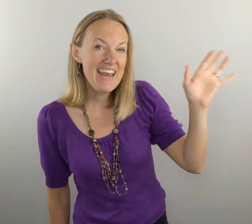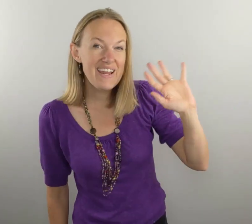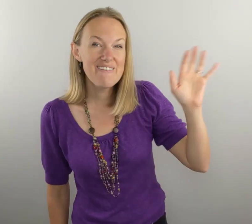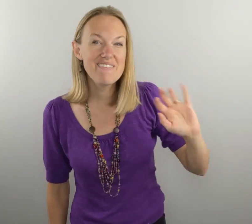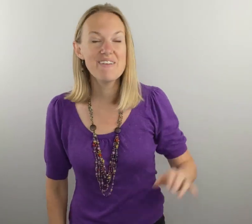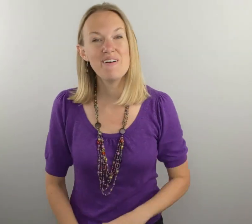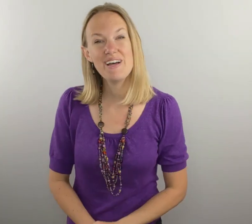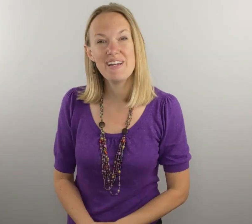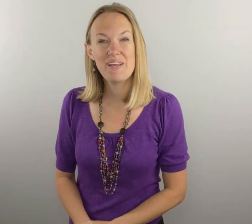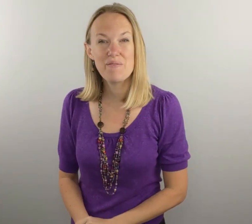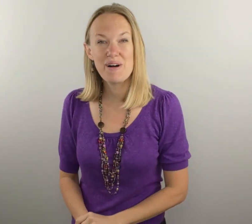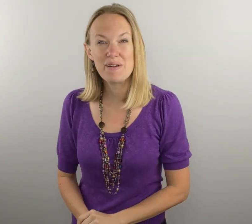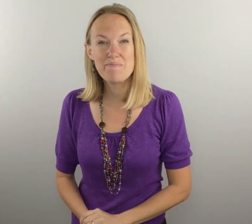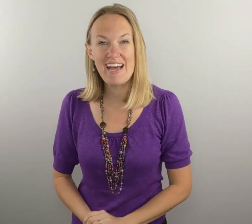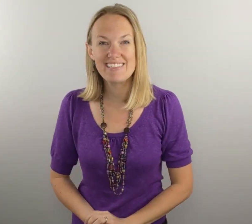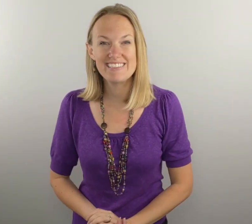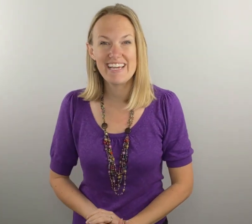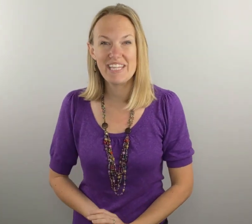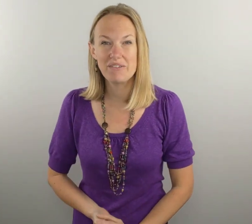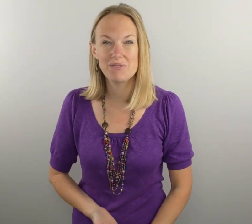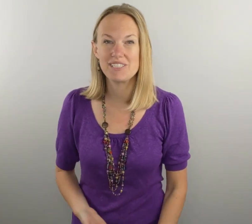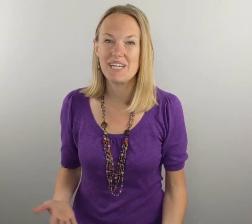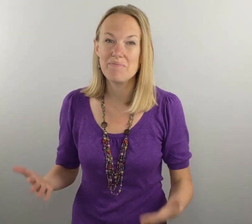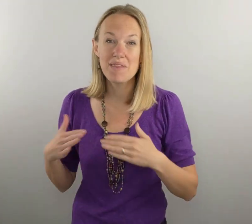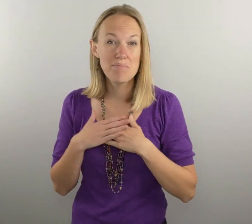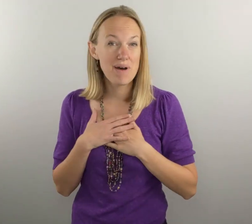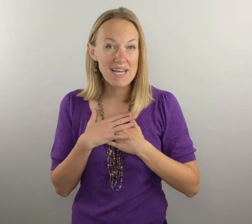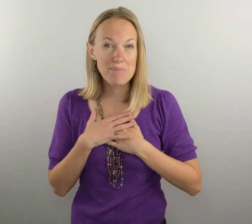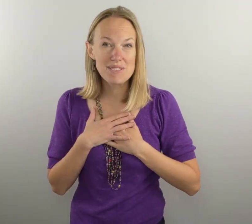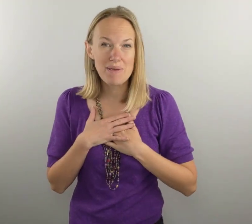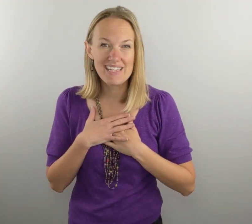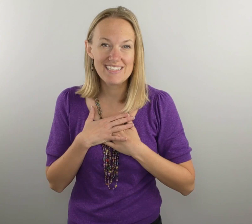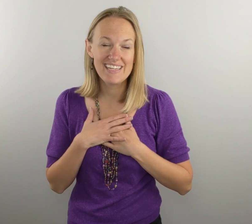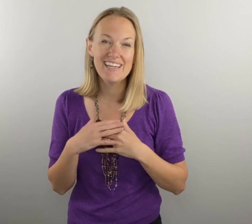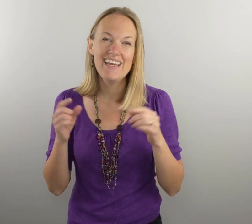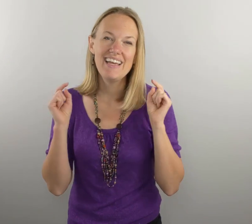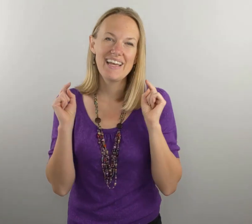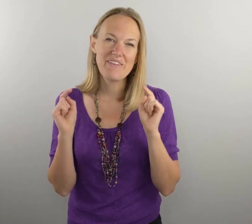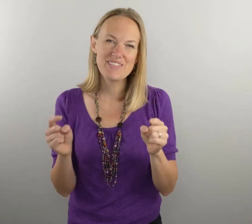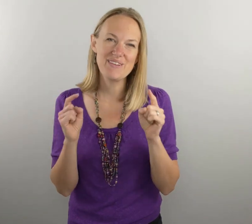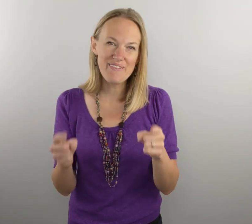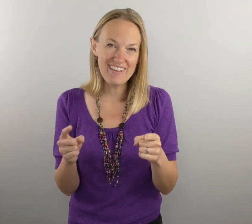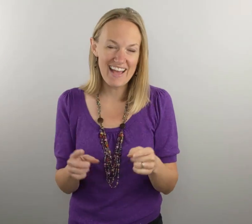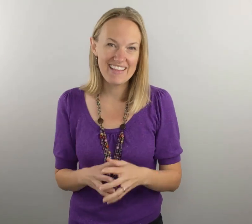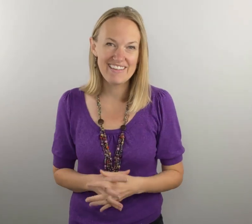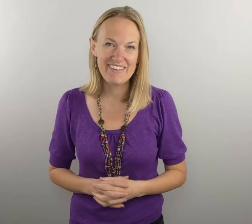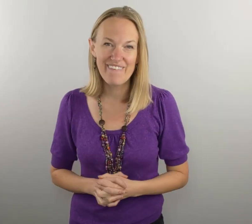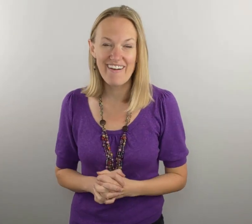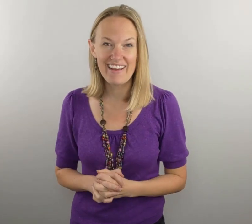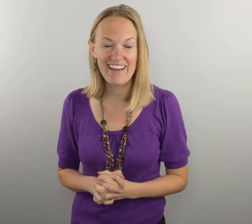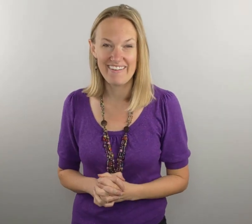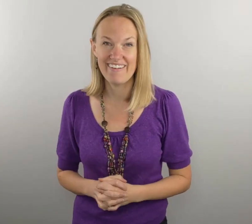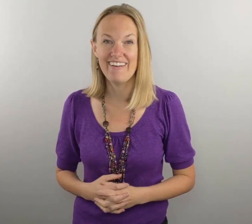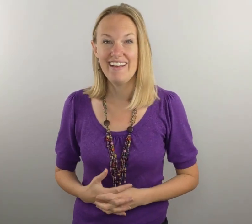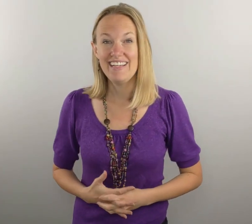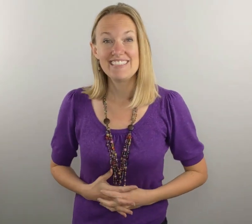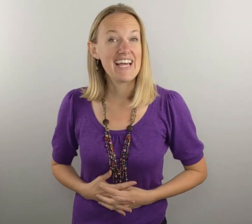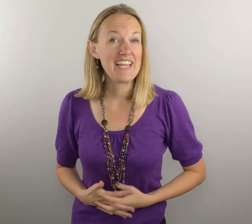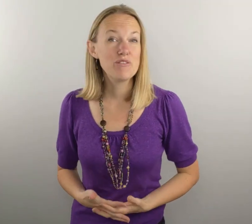Hello everyone, and welcome back to Sign Language Worship. My name is Mandy, and I'm so glad that you are here. Sign Language